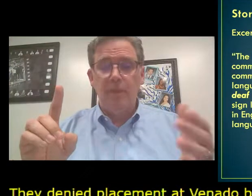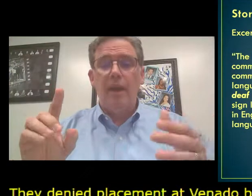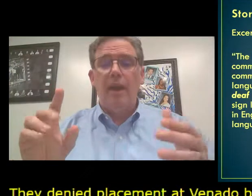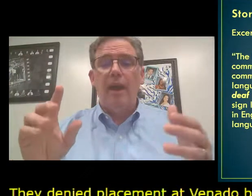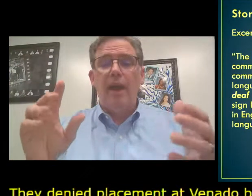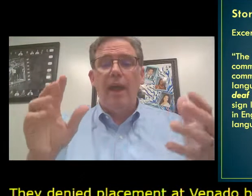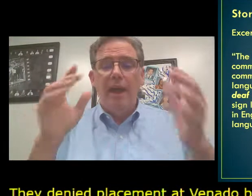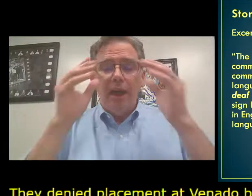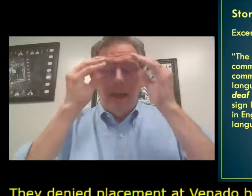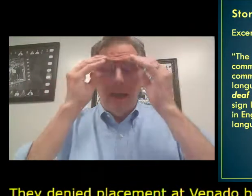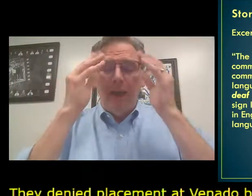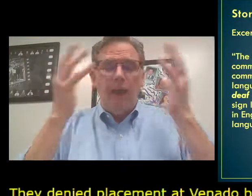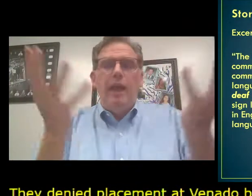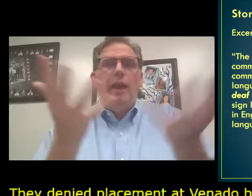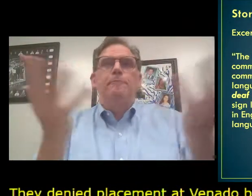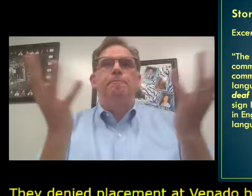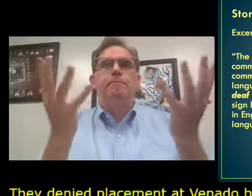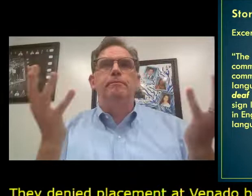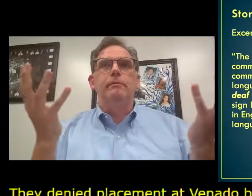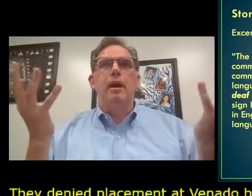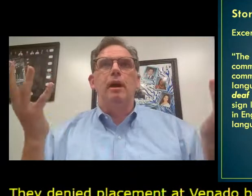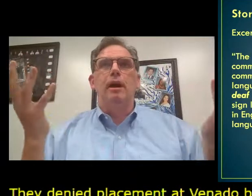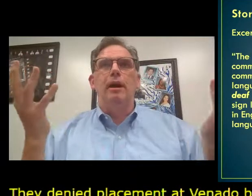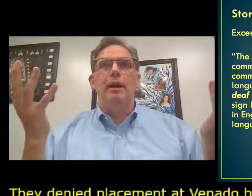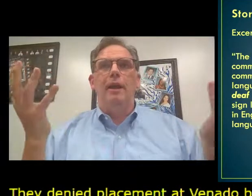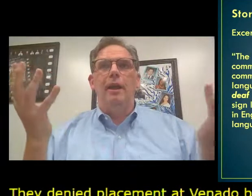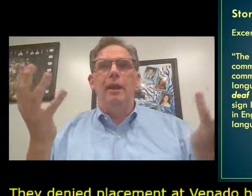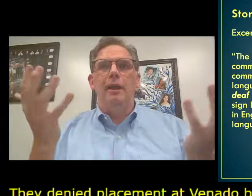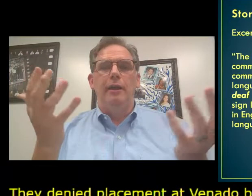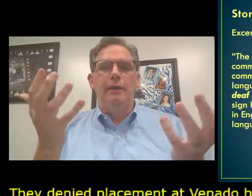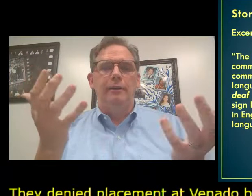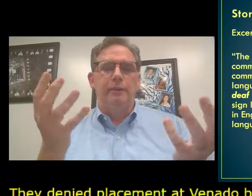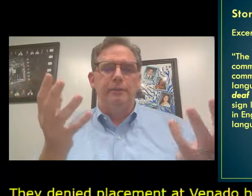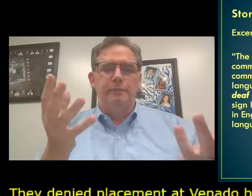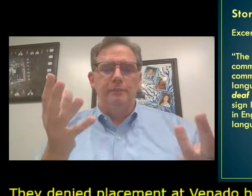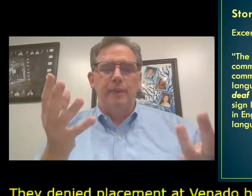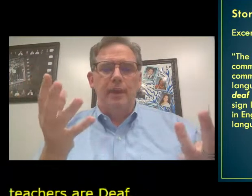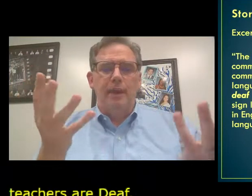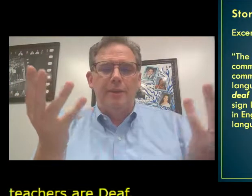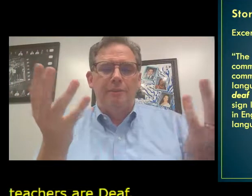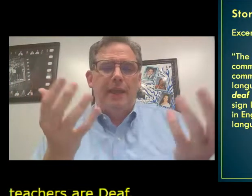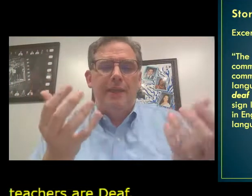Regardless of the fact that this is blatant discrimination, right?